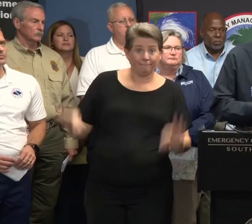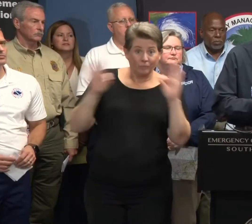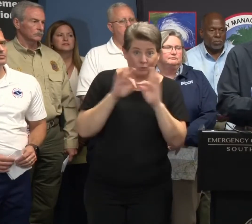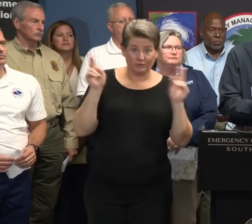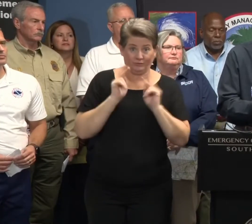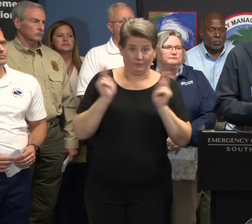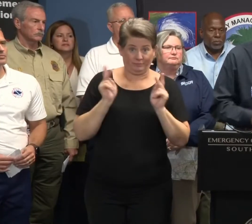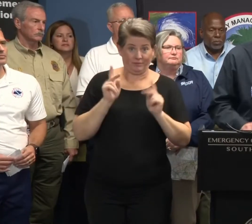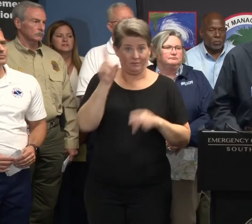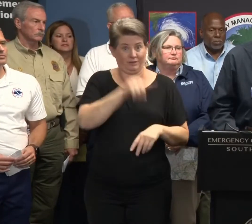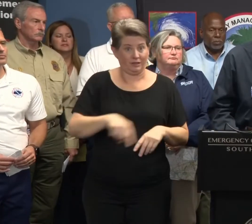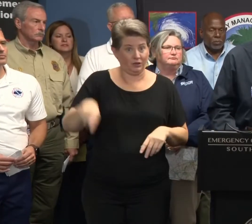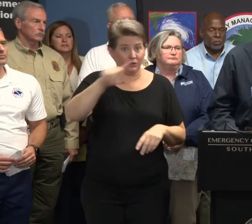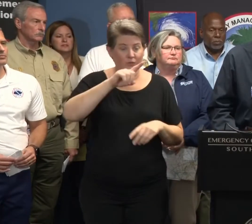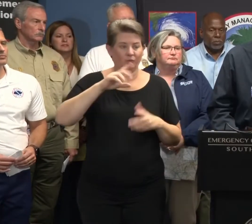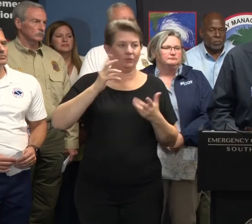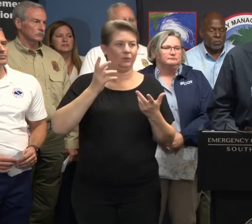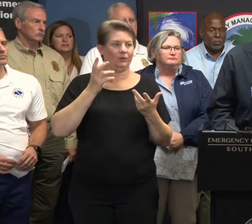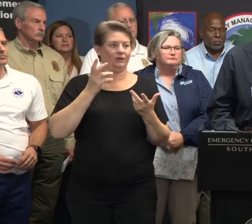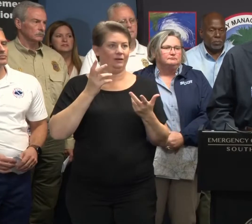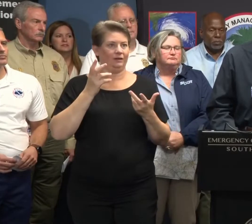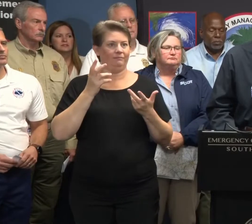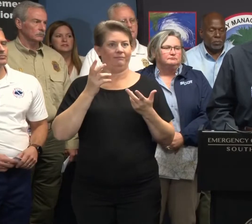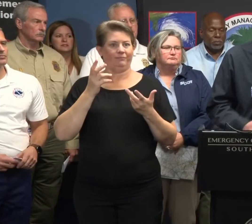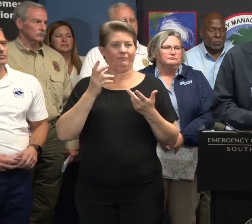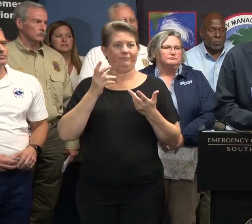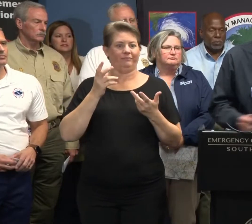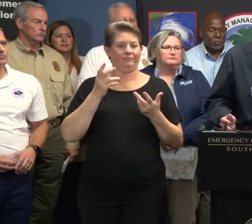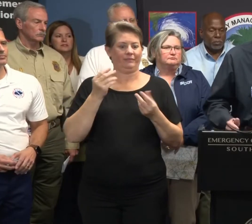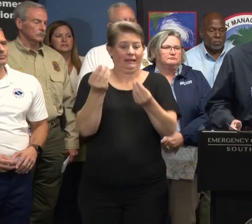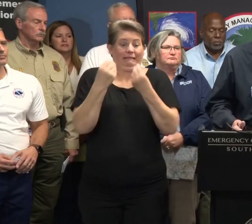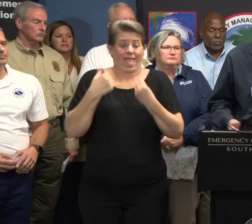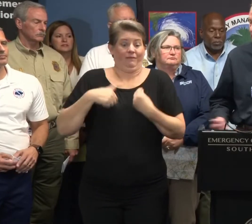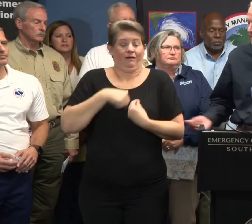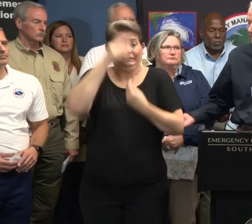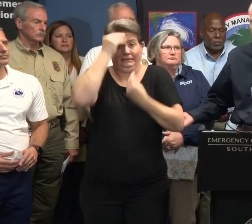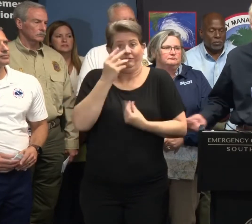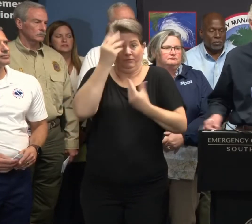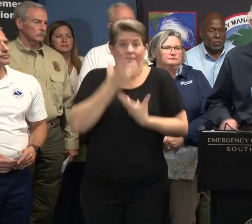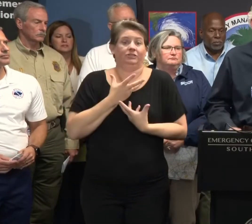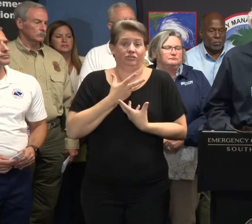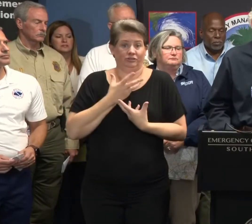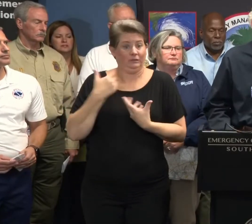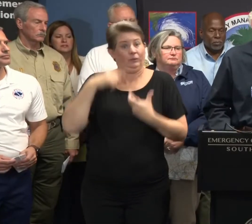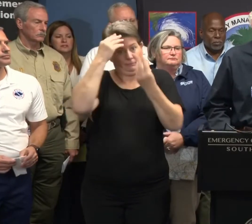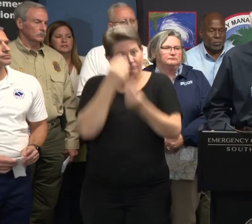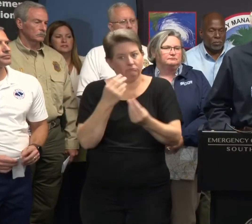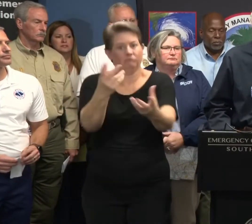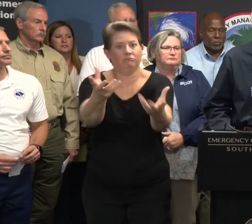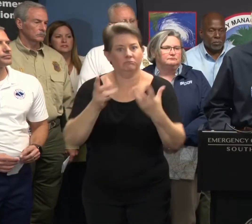face in providing them timely and good information, as we attempt to do by having this